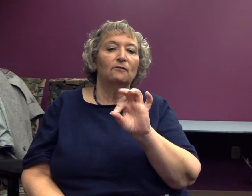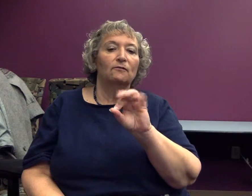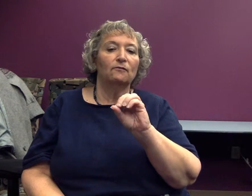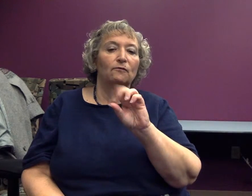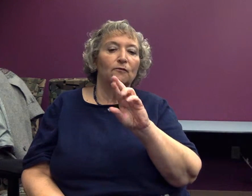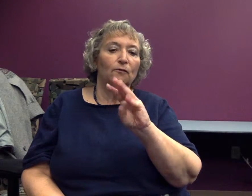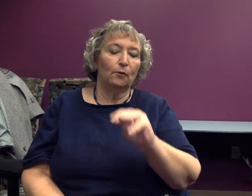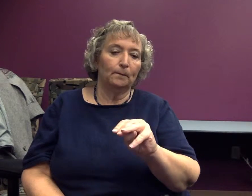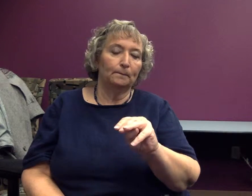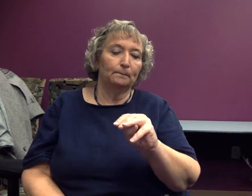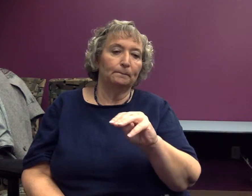few of those.